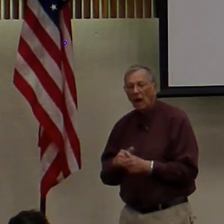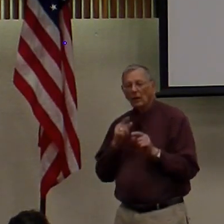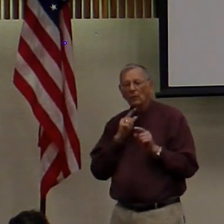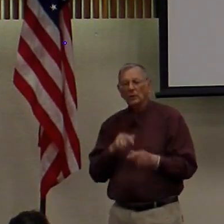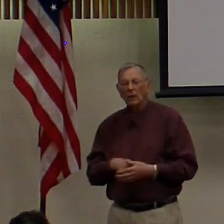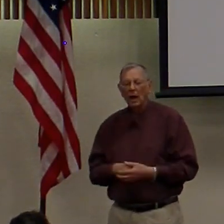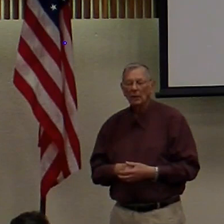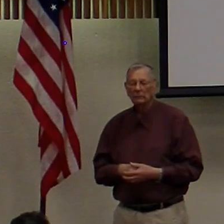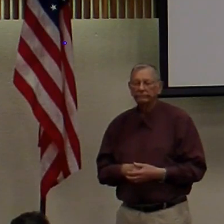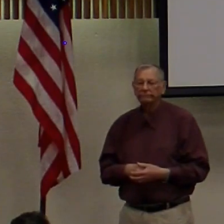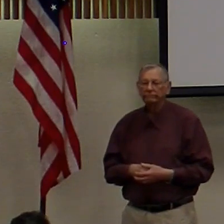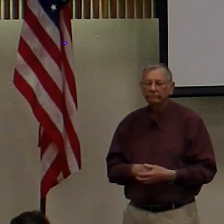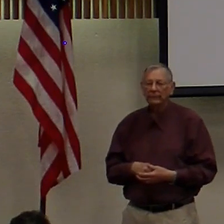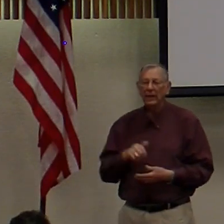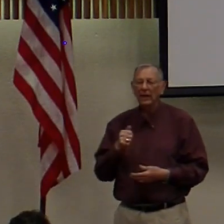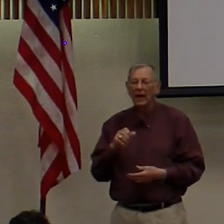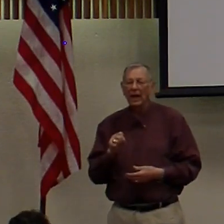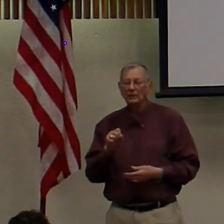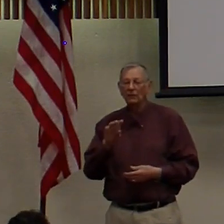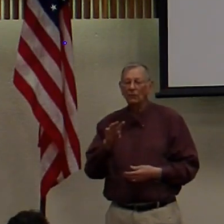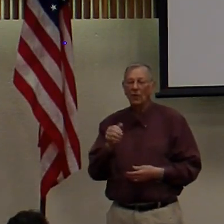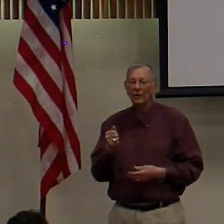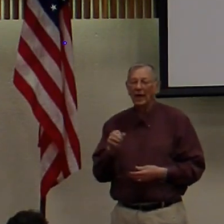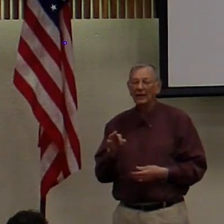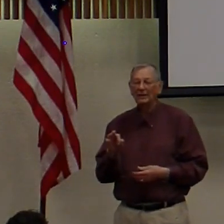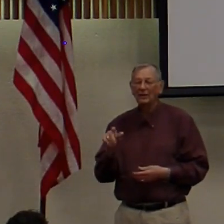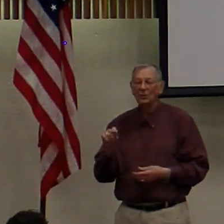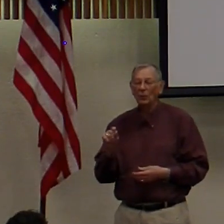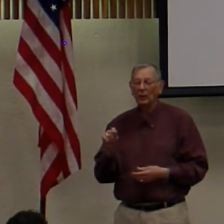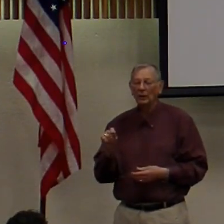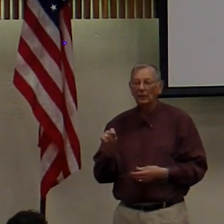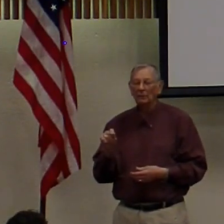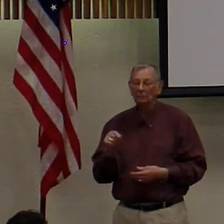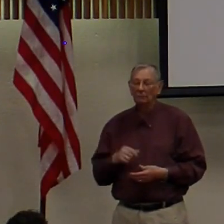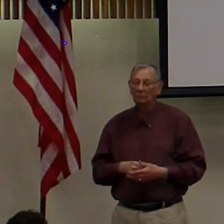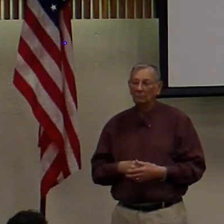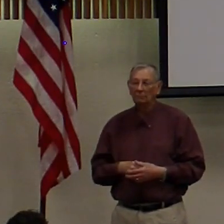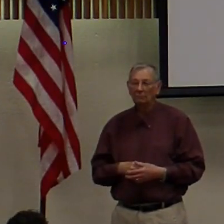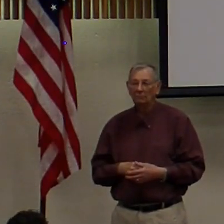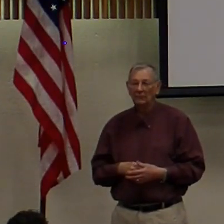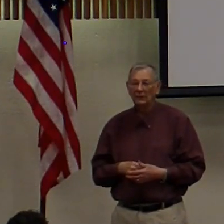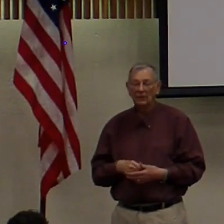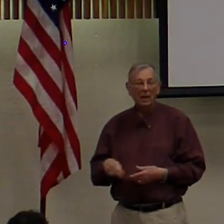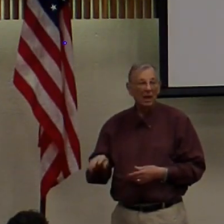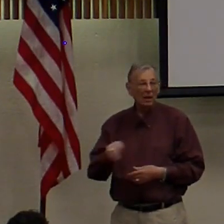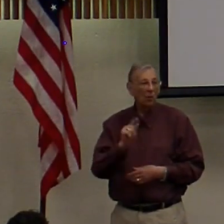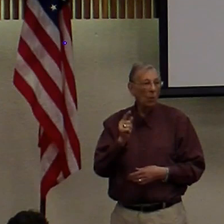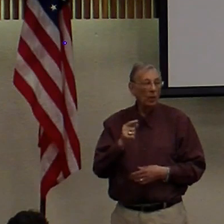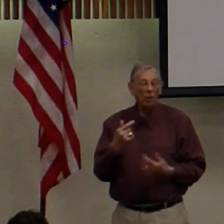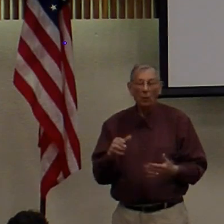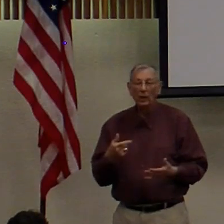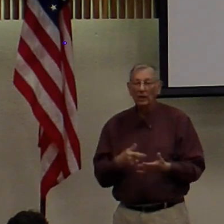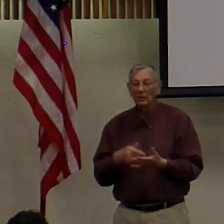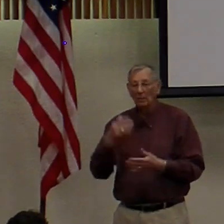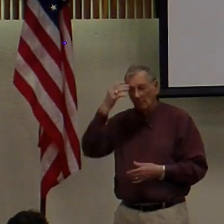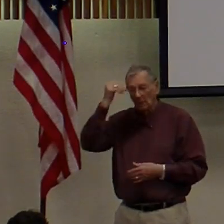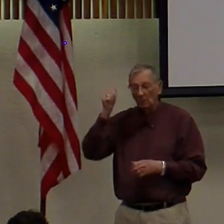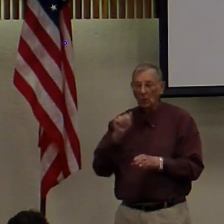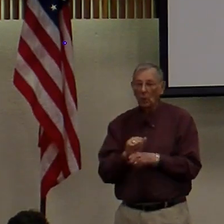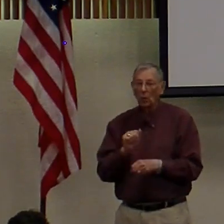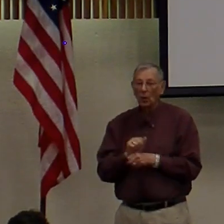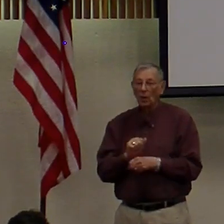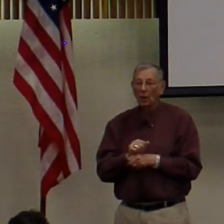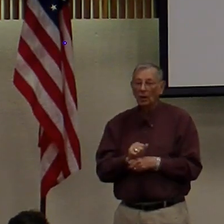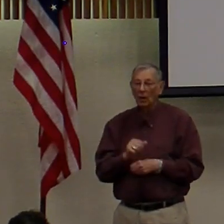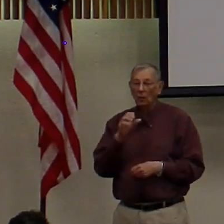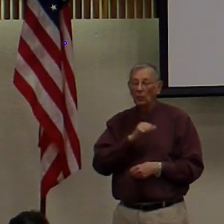respond? In Acts chapter 4, 19 and 20, level 1, you probably should have had this as memory work. I'm